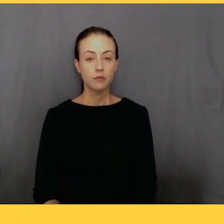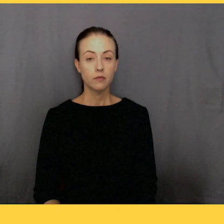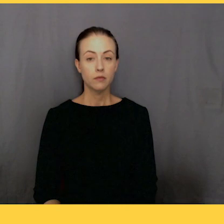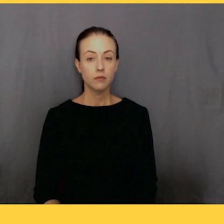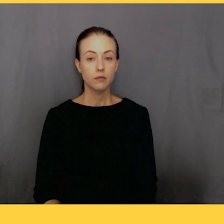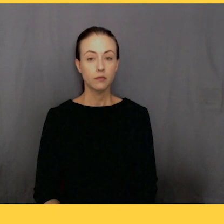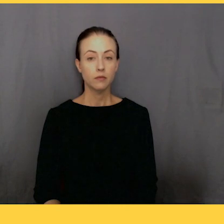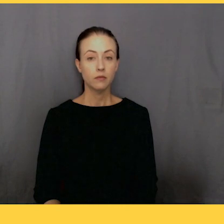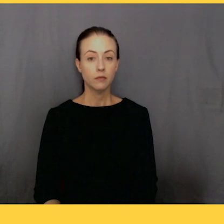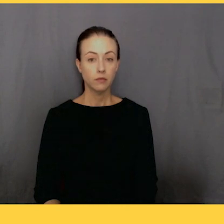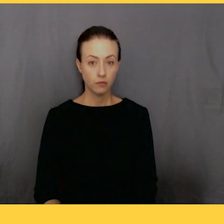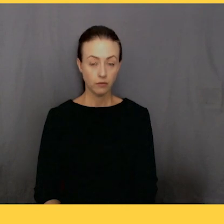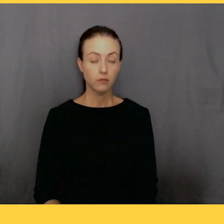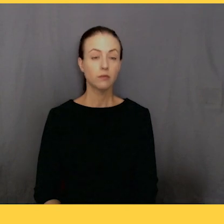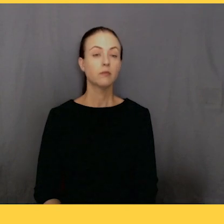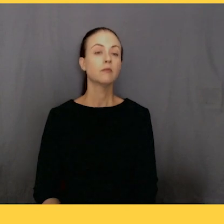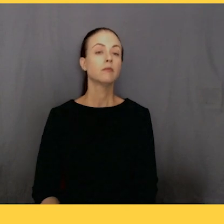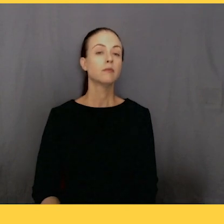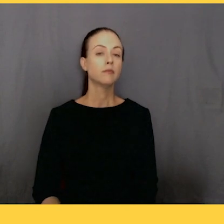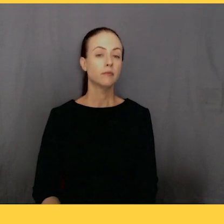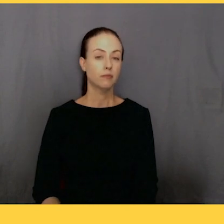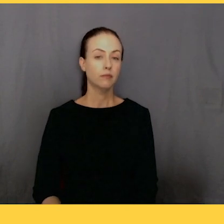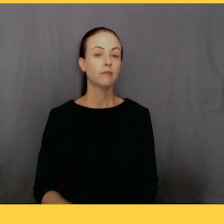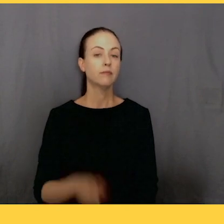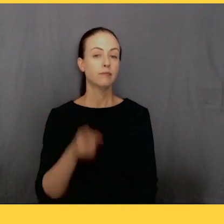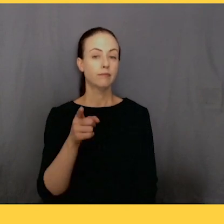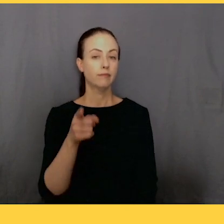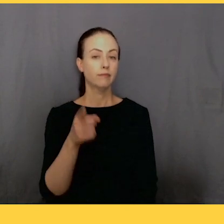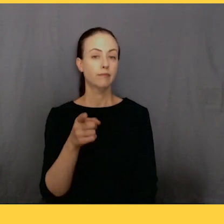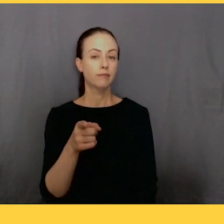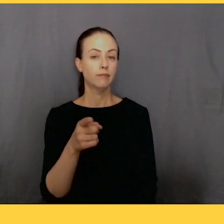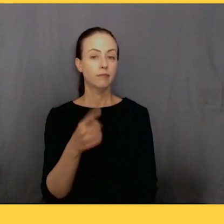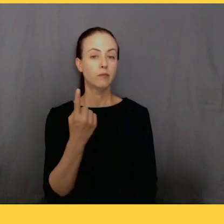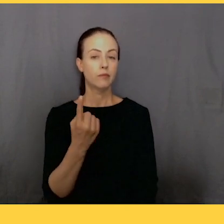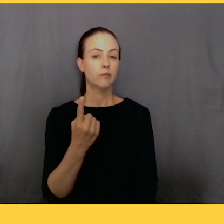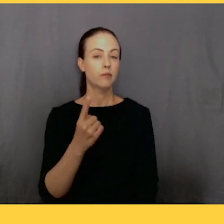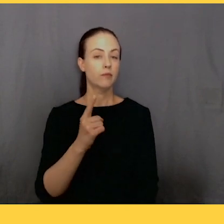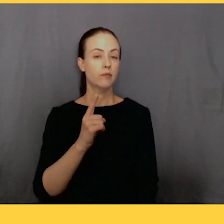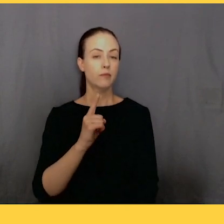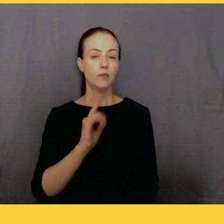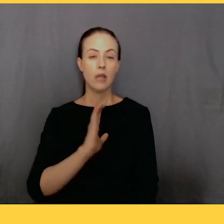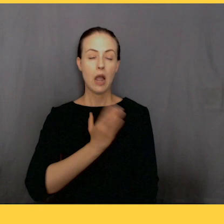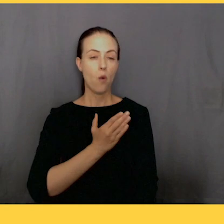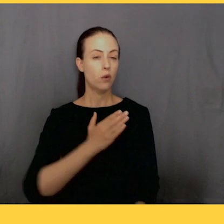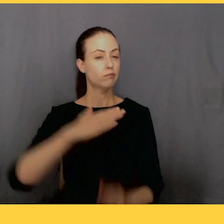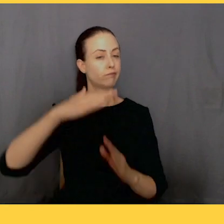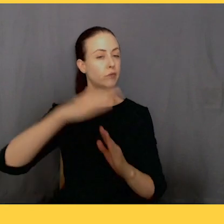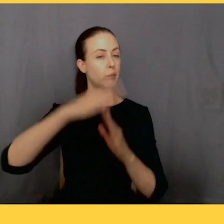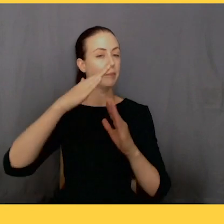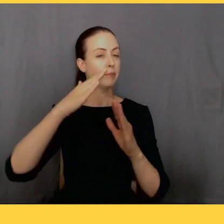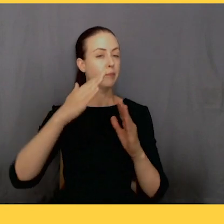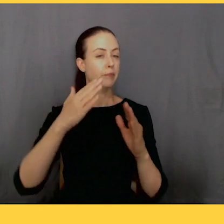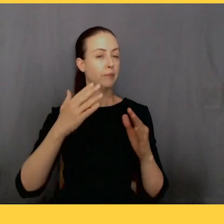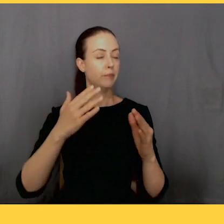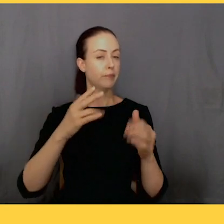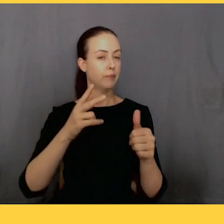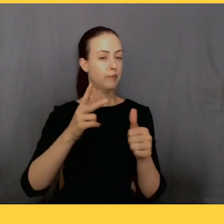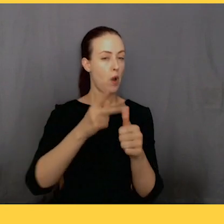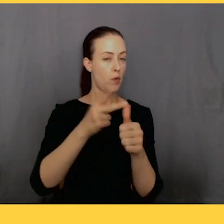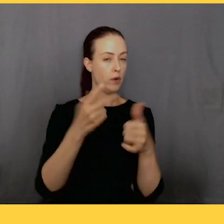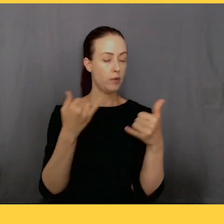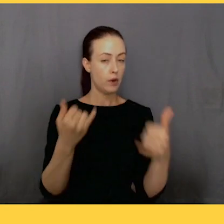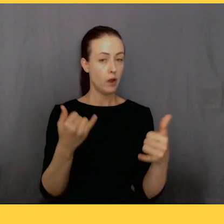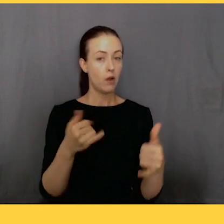This next area talks about one of the key pillars of our system hardening effort, and this is the idea of the